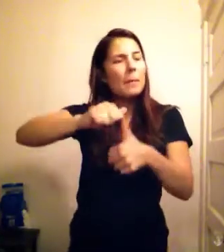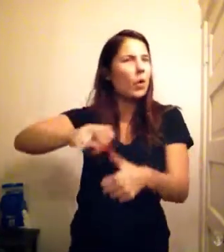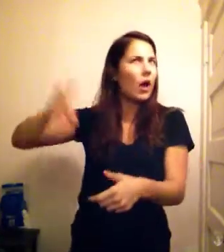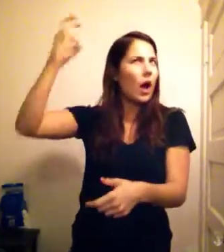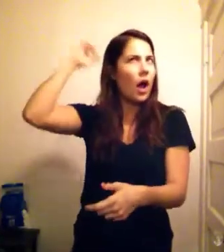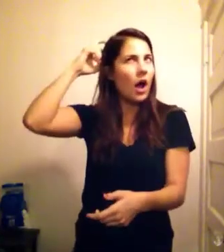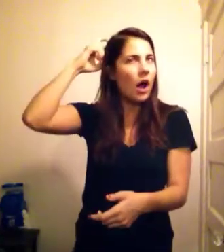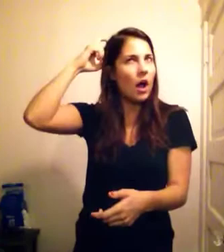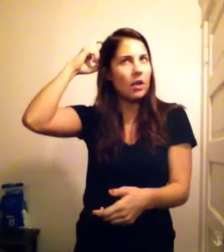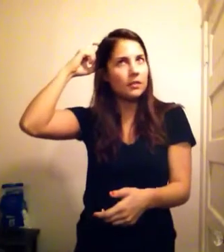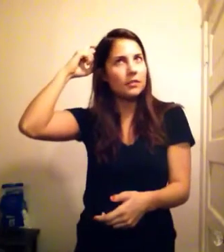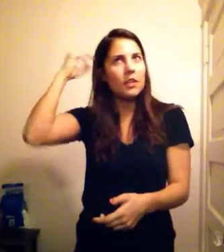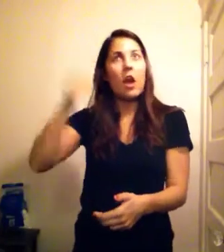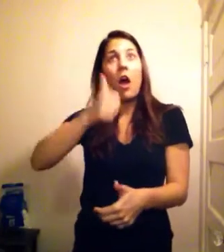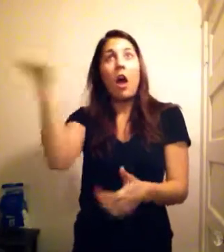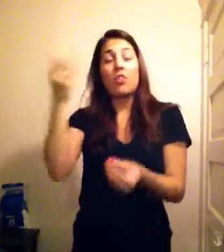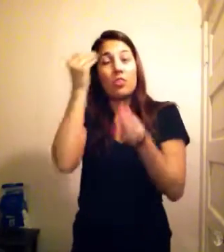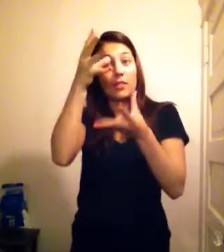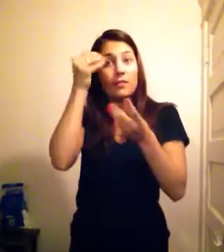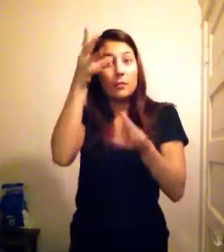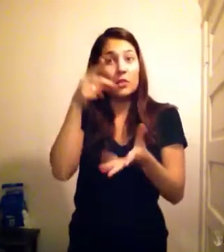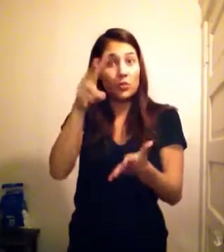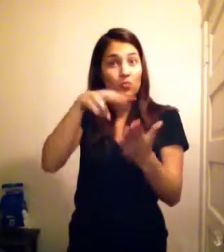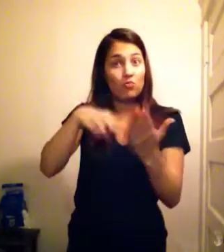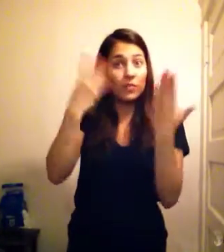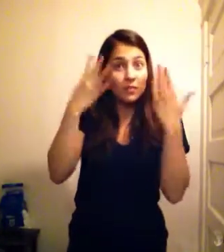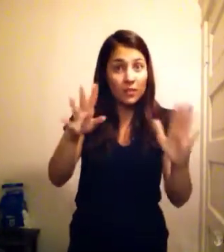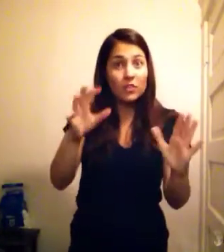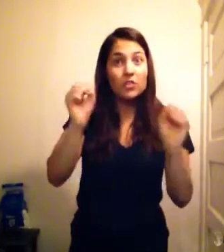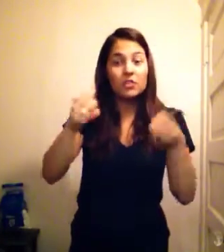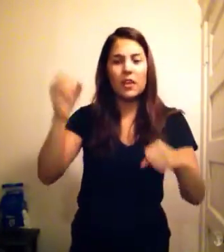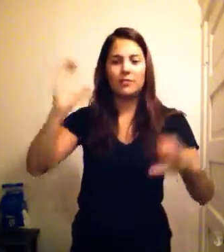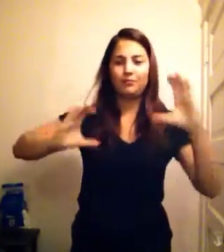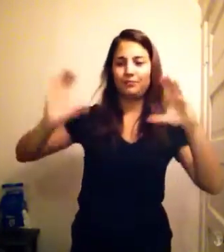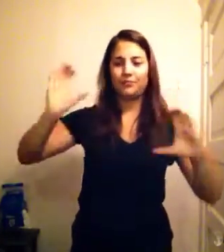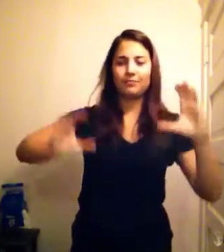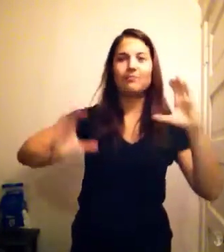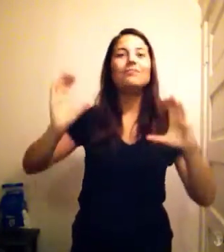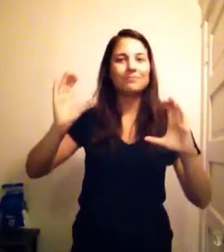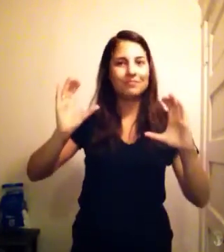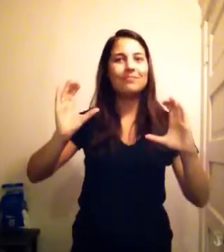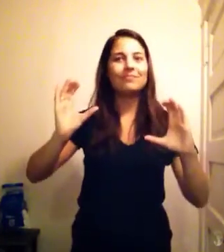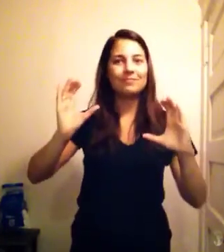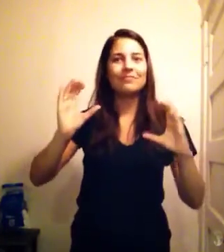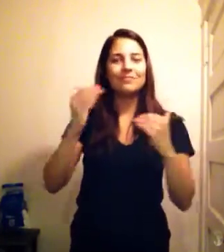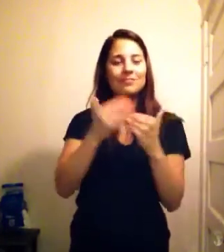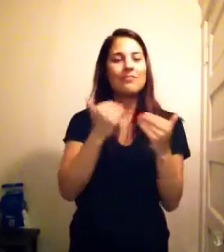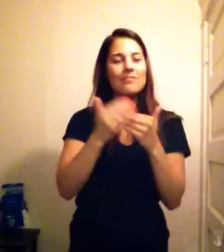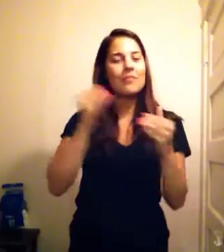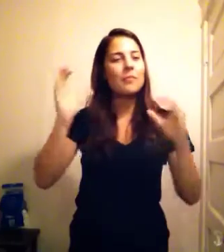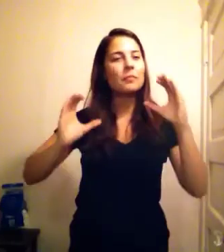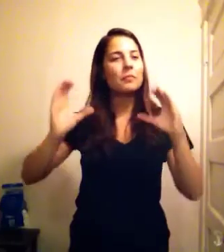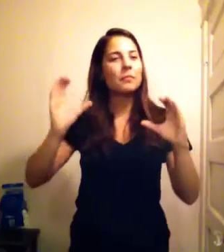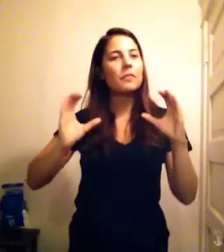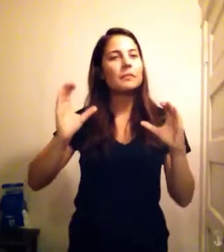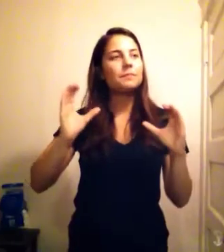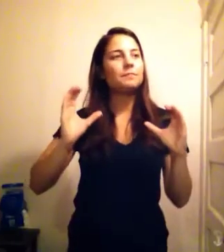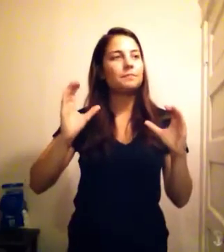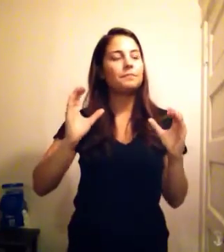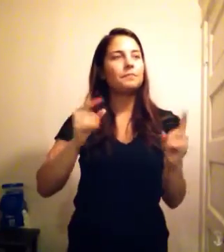with. It even allows you to compare and contrast with other information you've encountered in the past, having a proper dialogue with the piece while